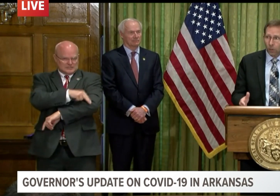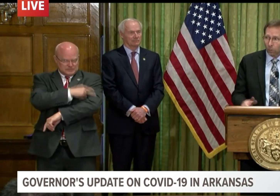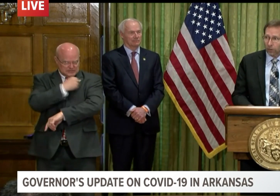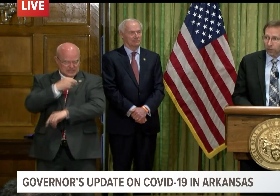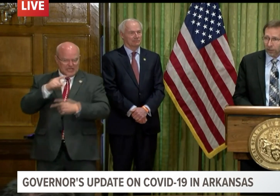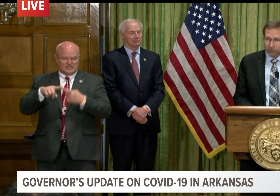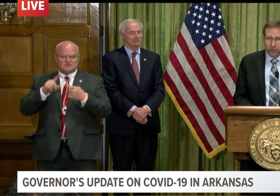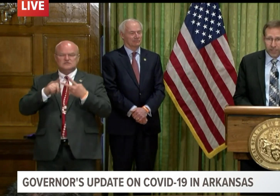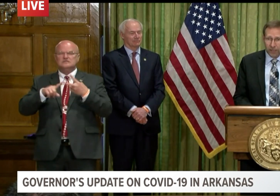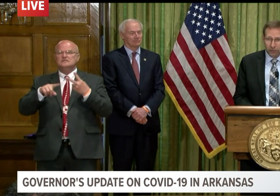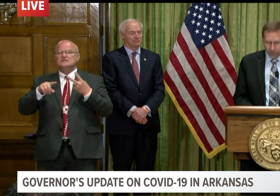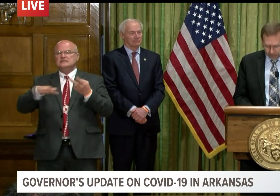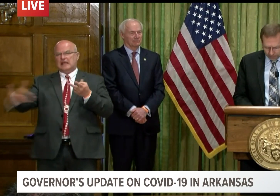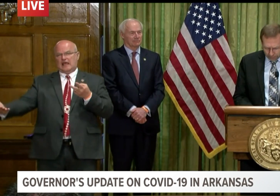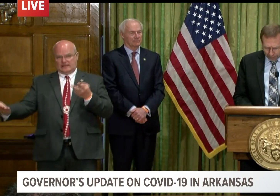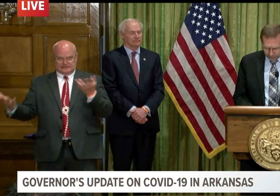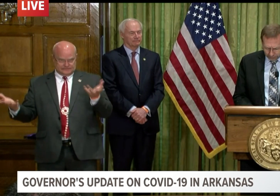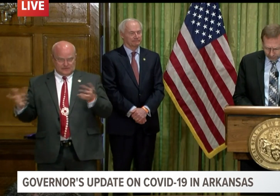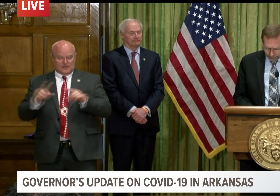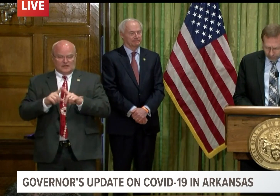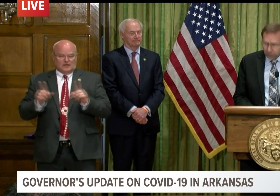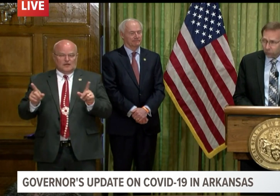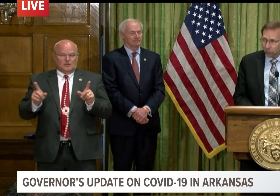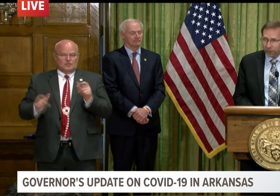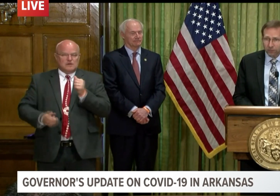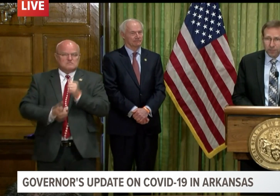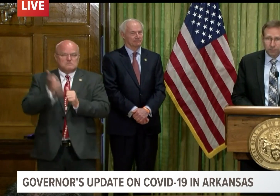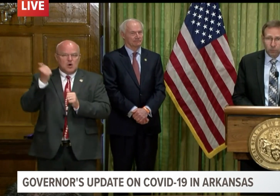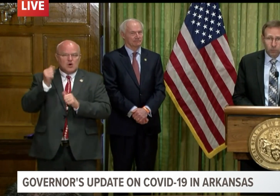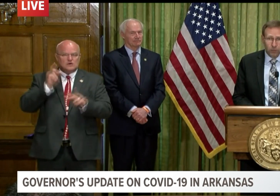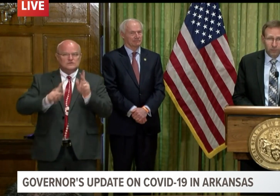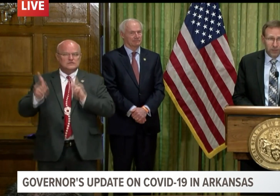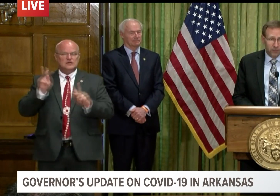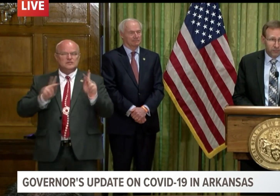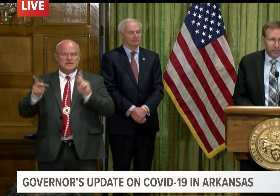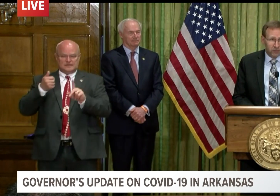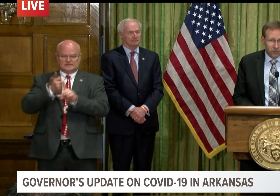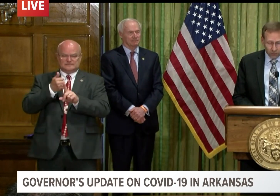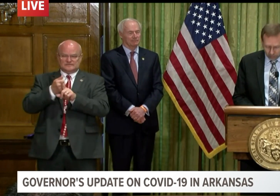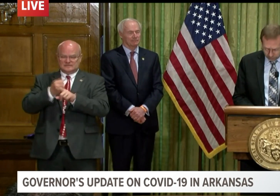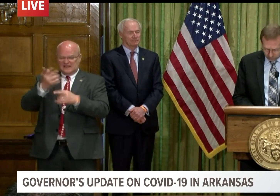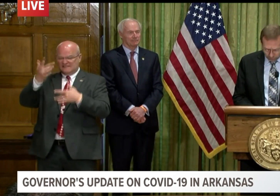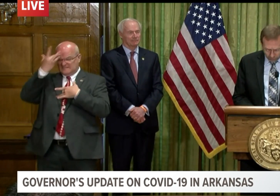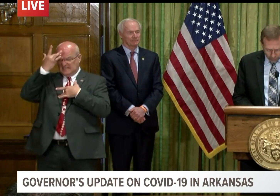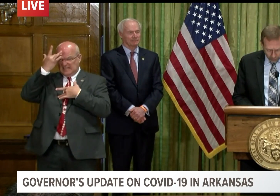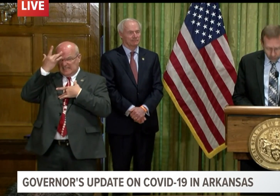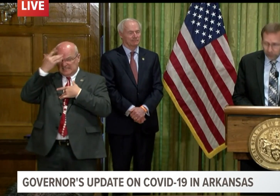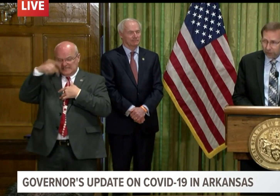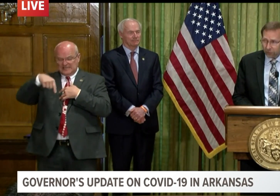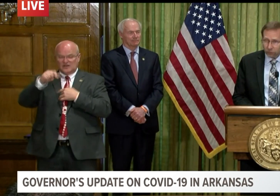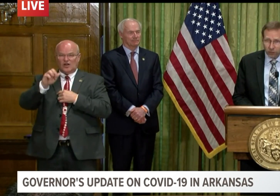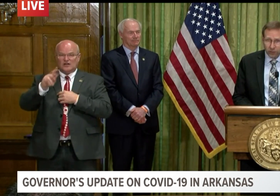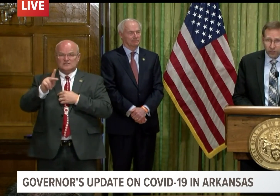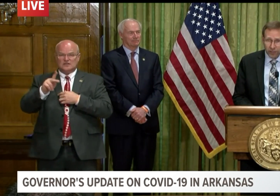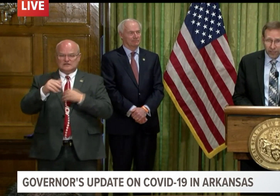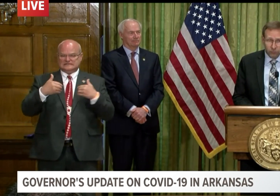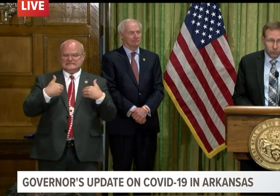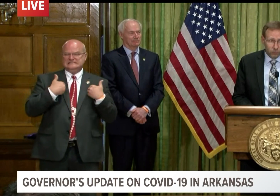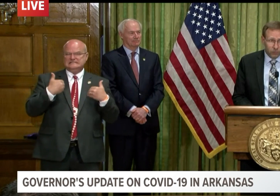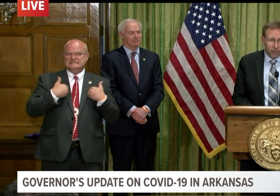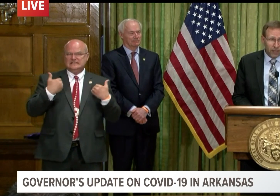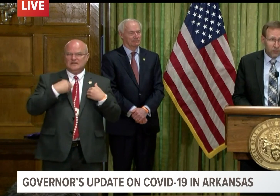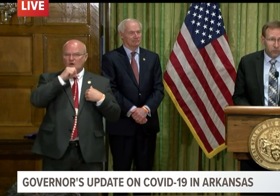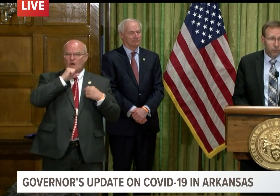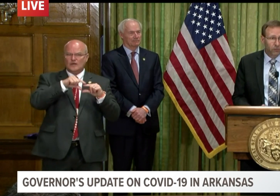hospitalization, or even death. But the majority of people who have been infected in Arkansas are really in those younger